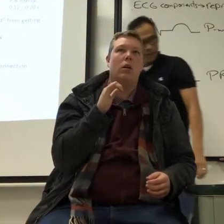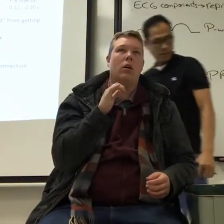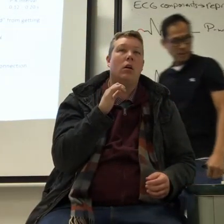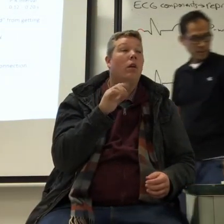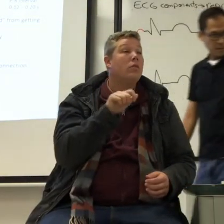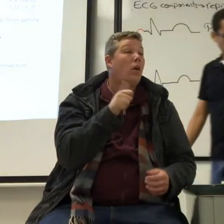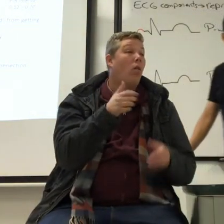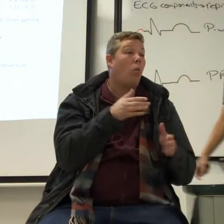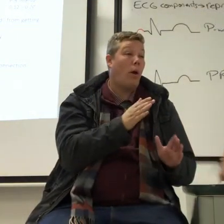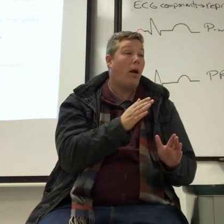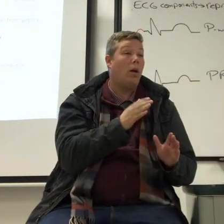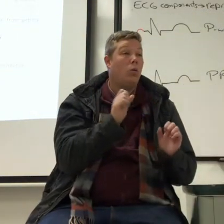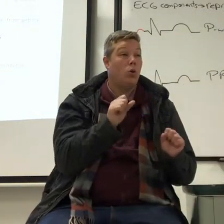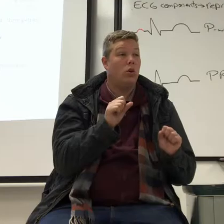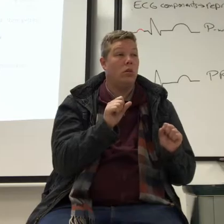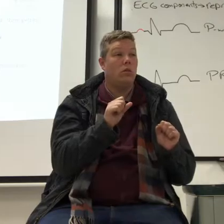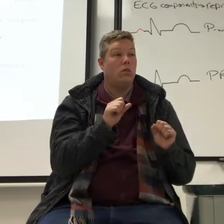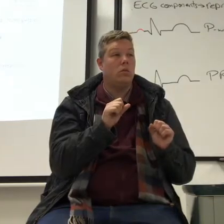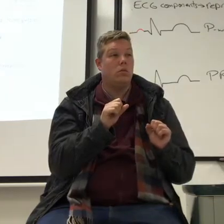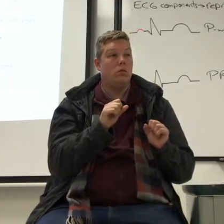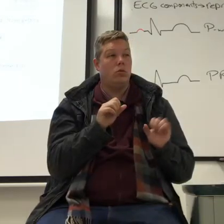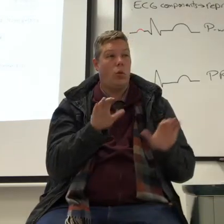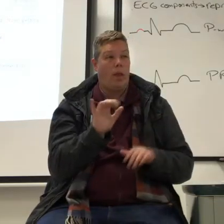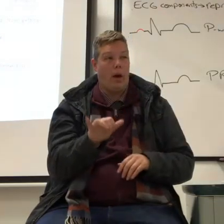it. Instead of measuring